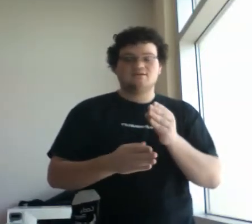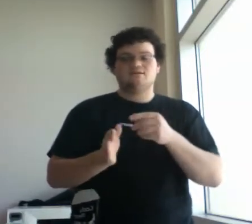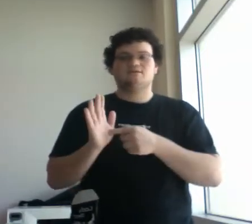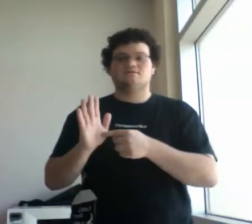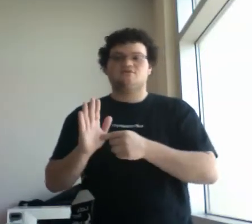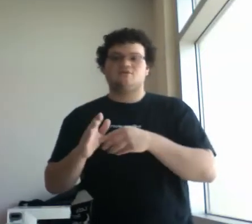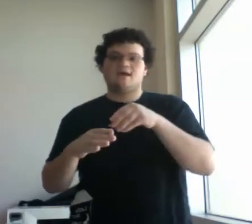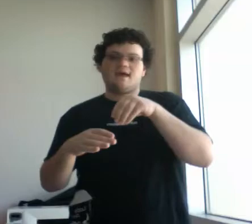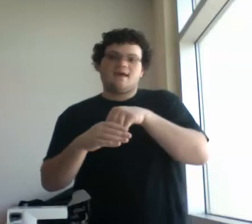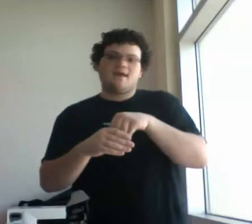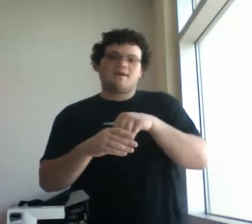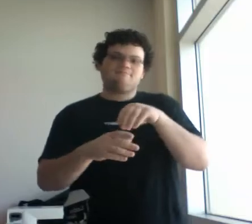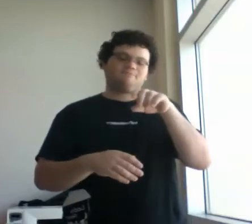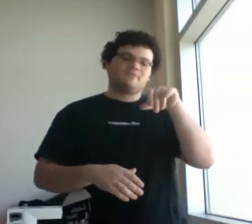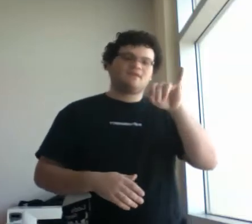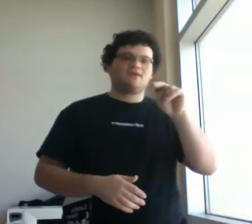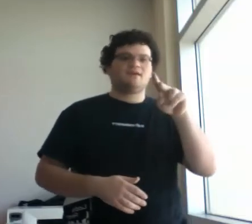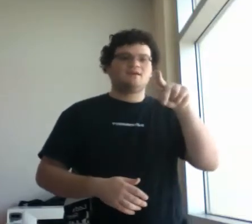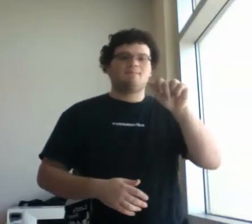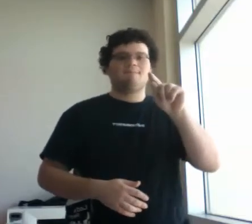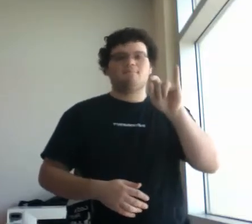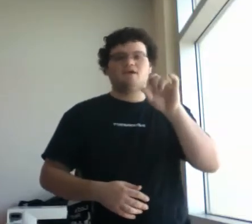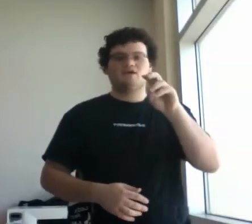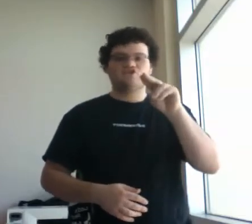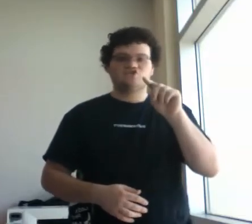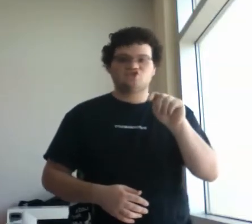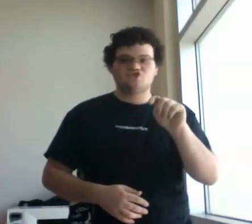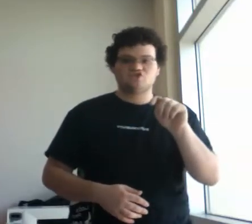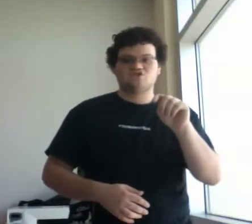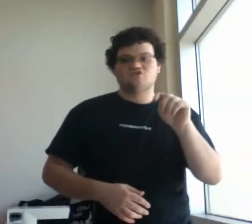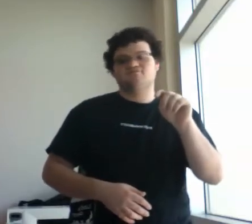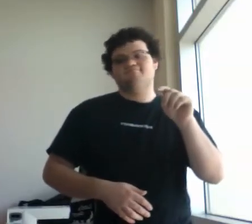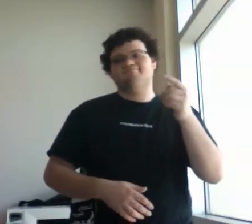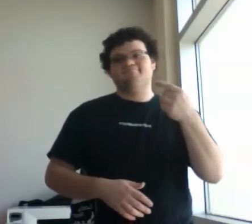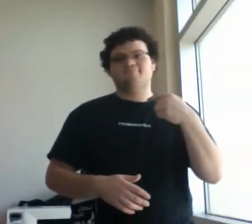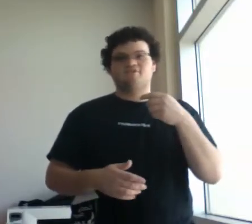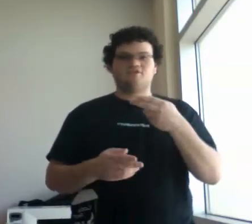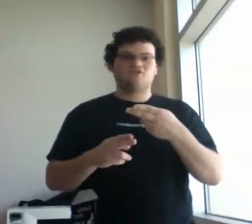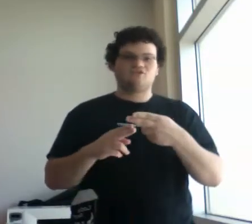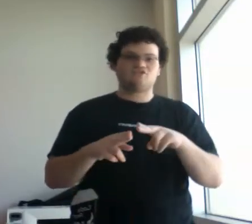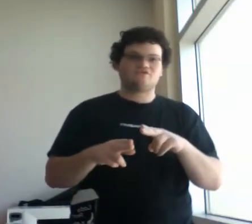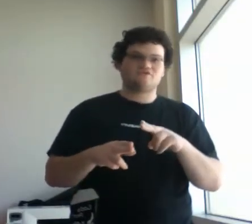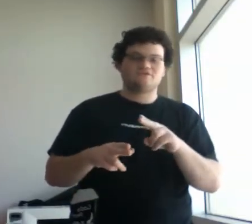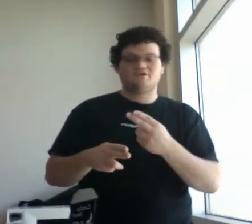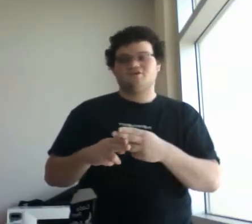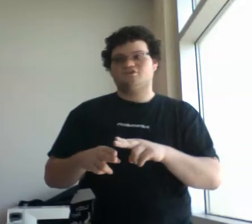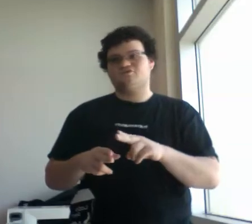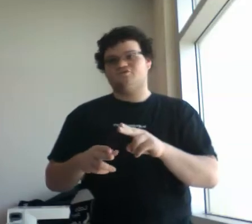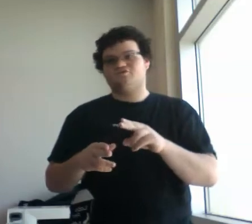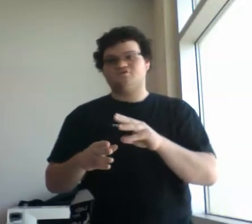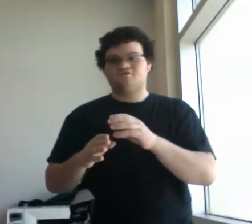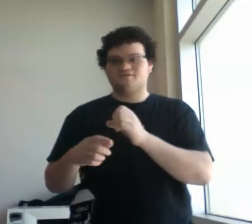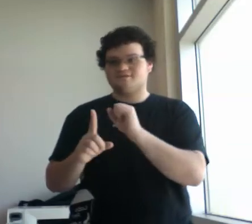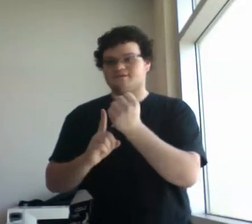coding, which is in the acute care facilities setting or long-term care. There's outpatient